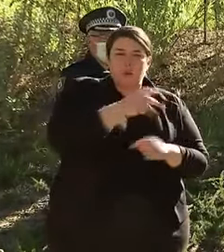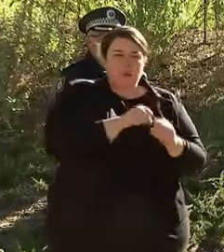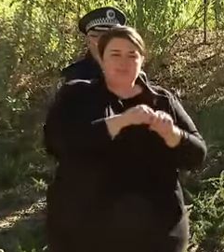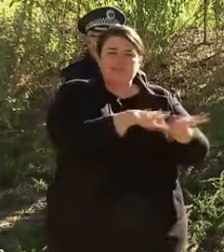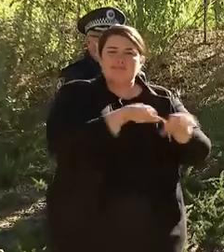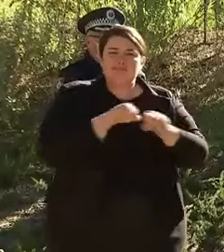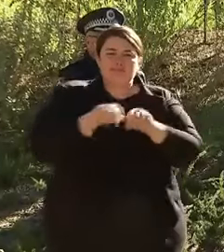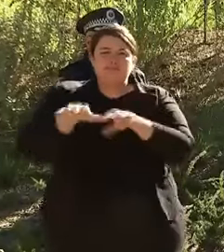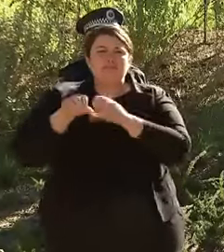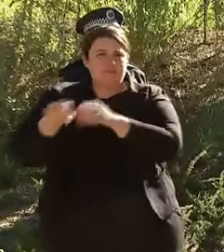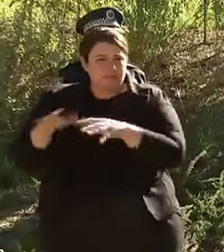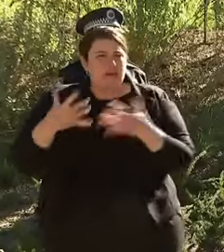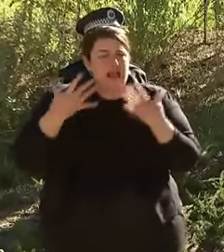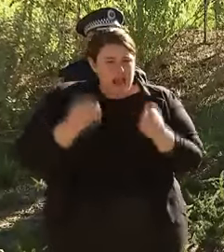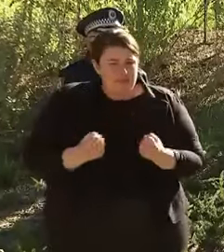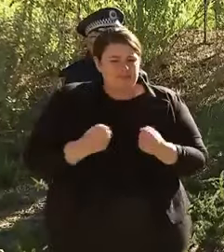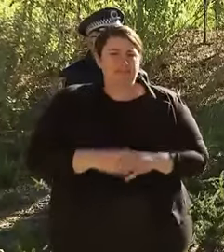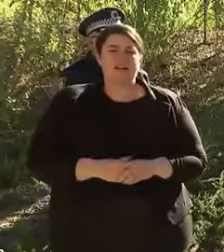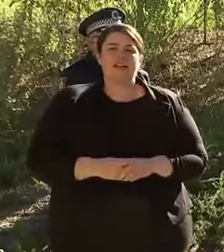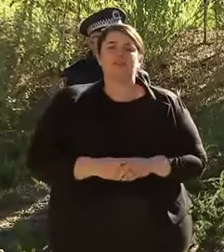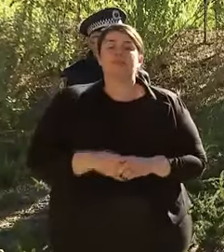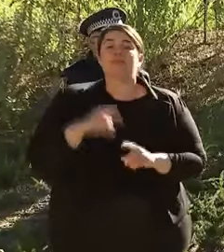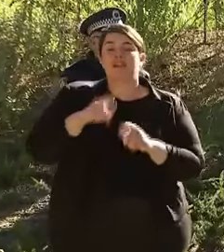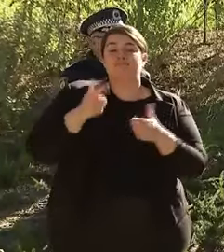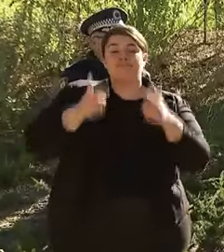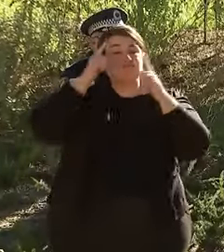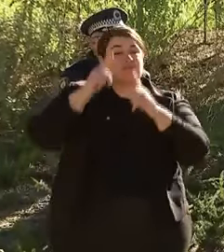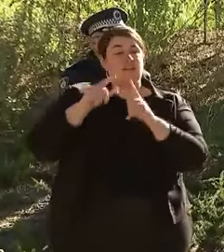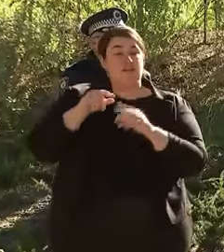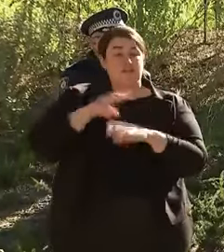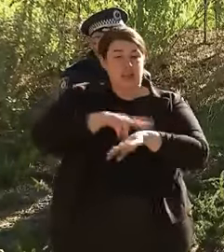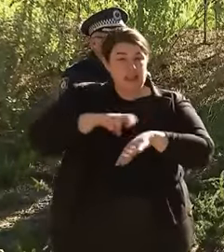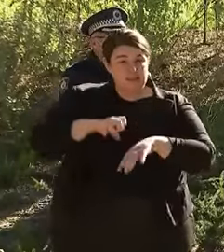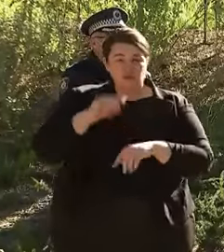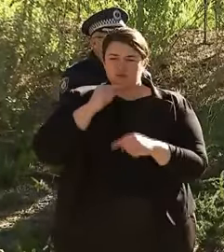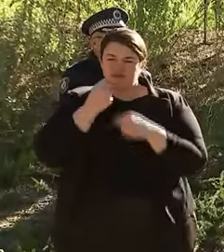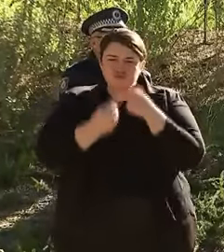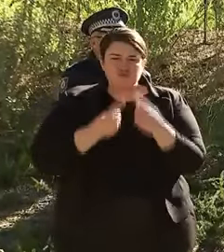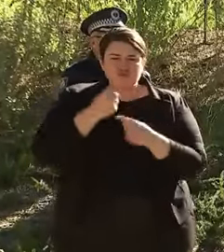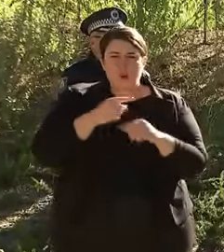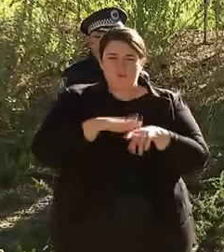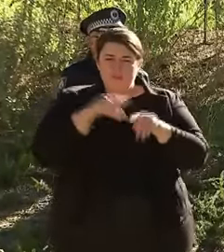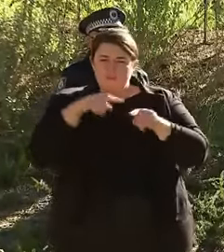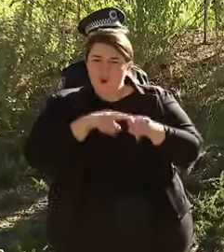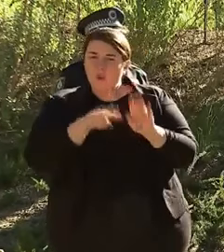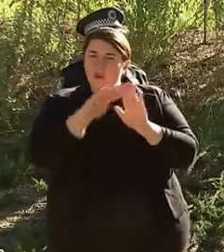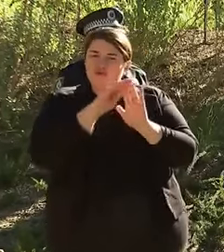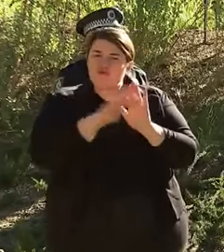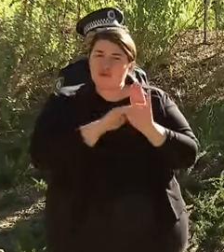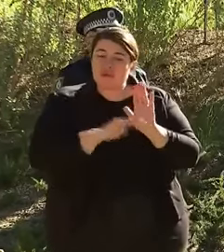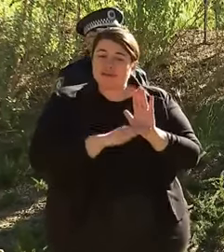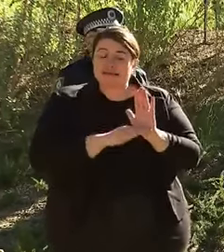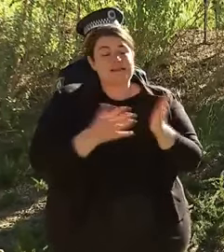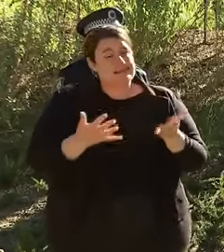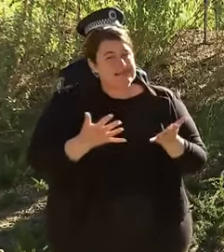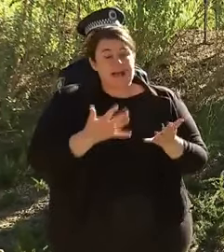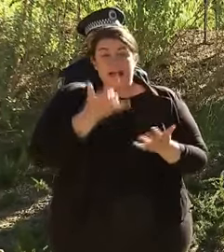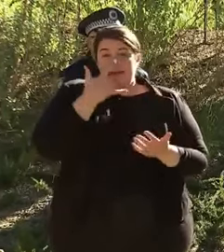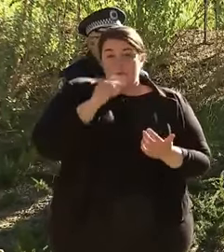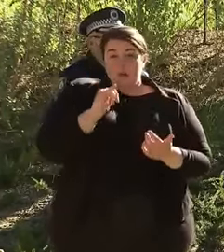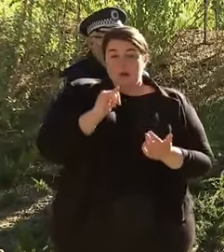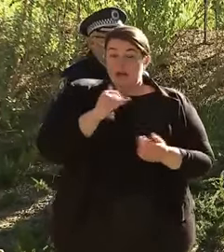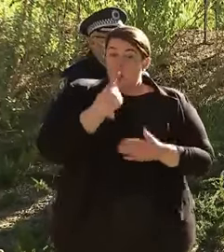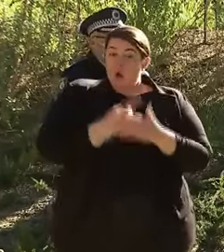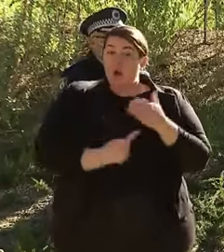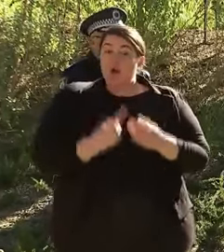Commissioner Warboys will make some comments around compliance and what police are doing to make sure everybody obeys the rules. Unfortunately, we know that it only